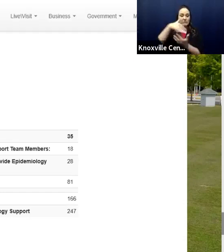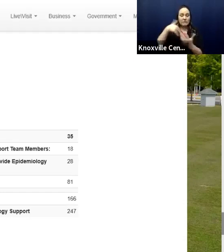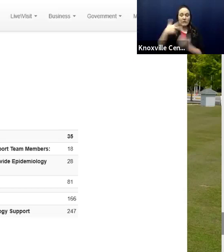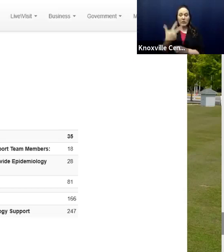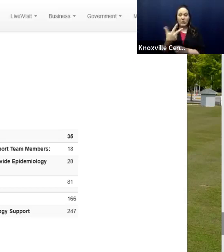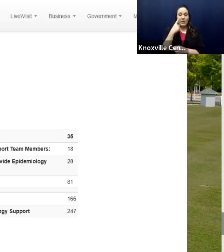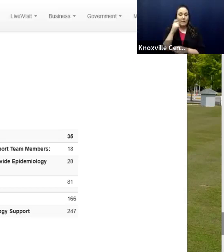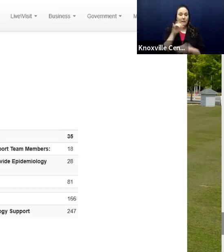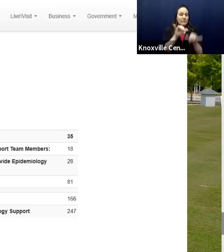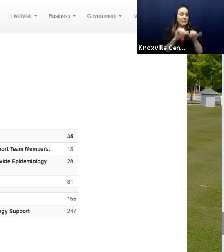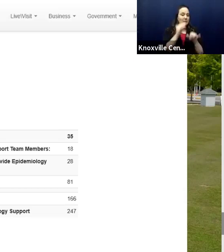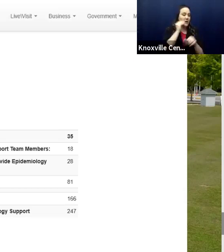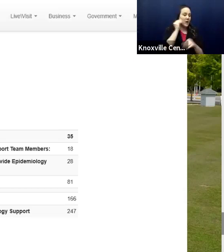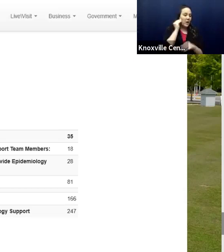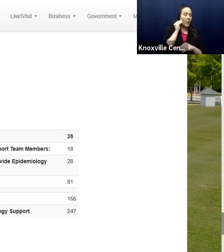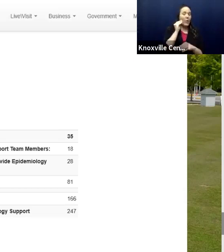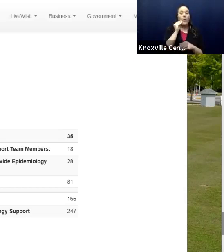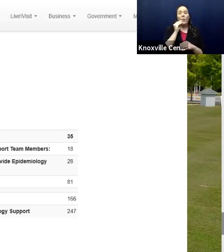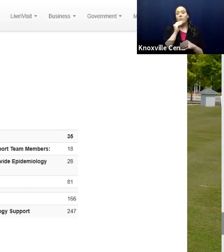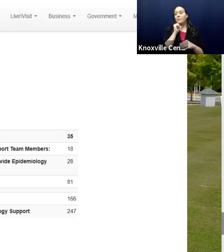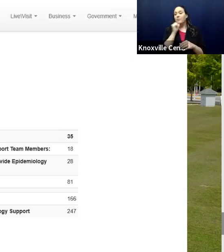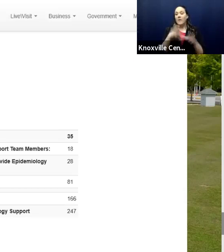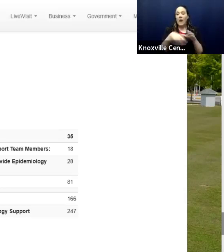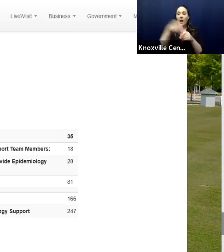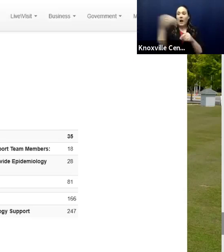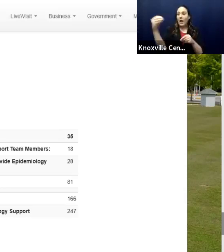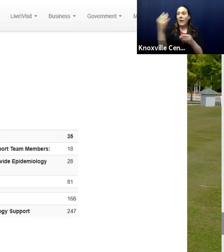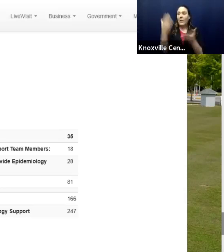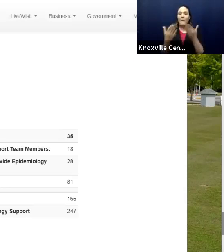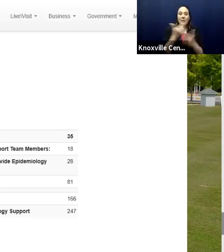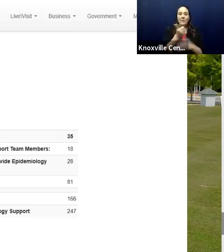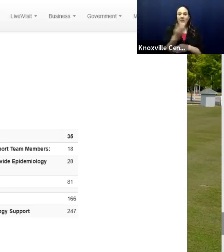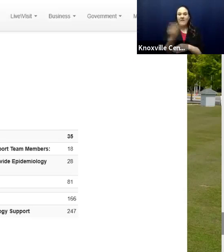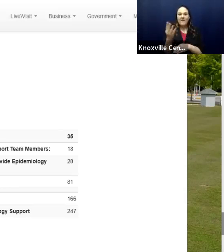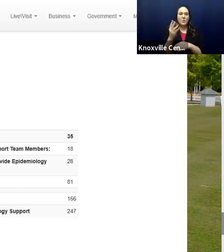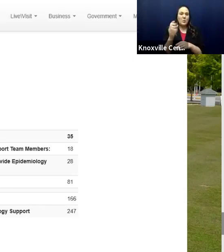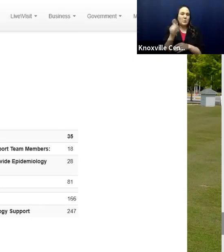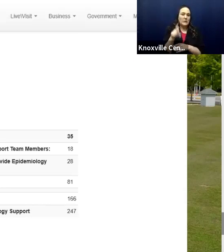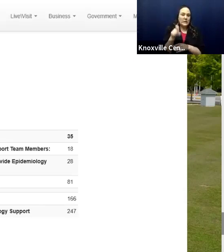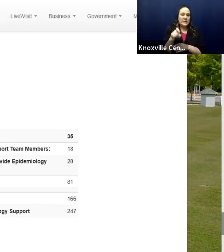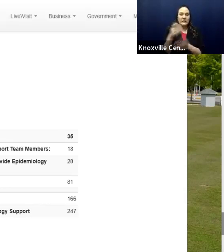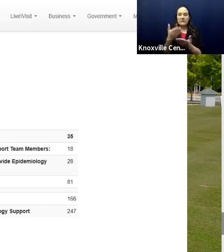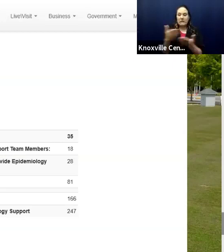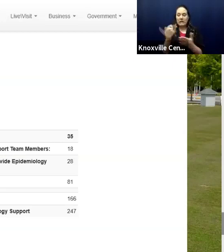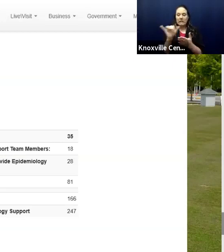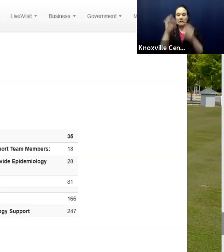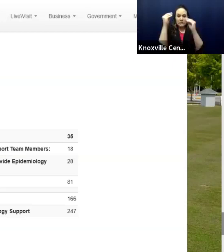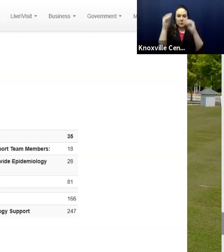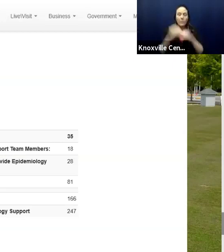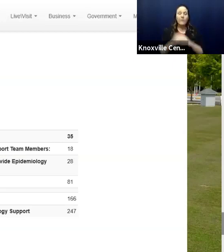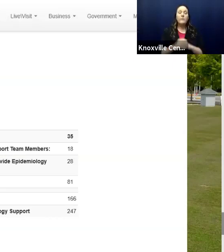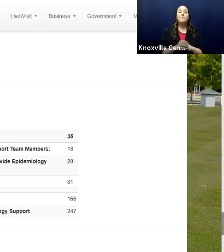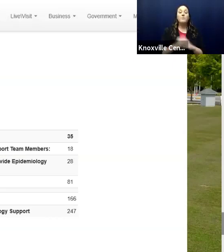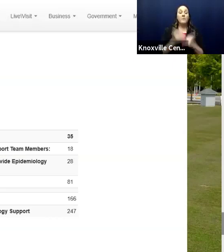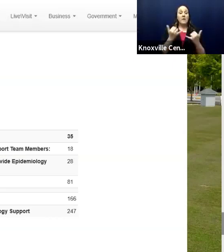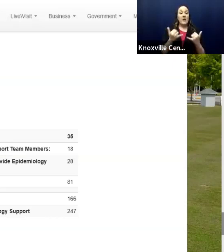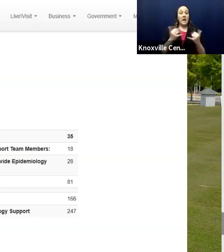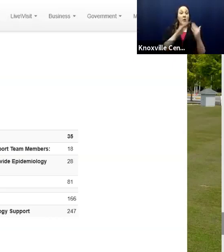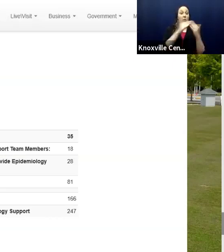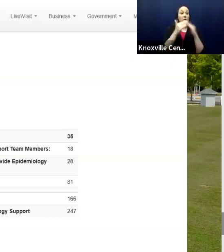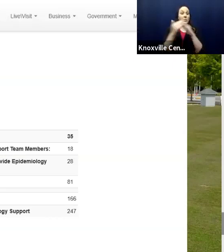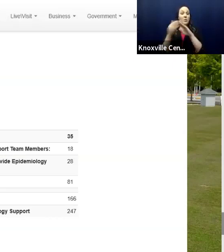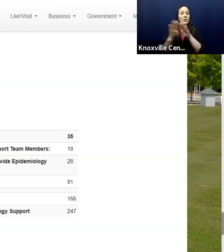for the most part. The cases were staying home and maybe running only a few essential errands. Now, as the community